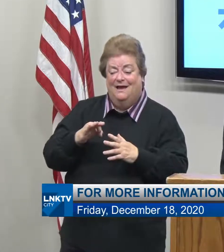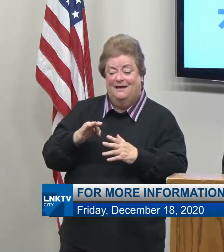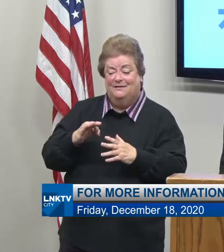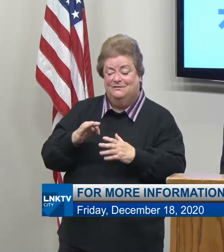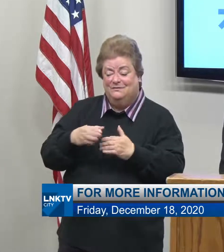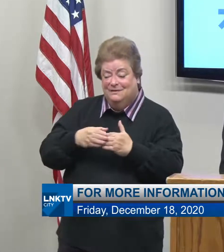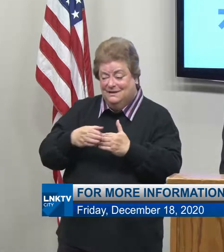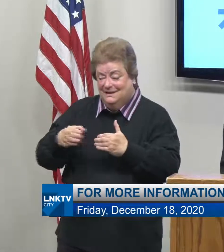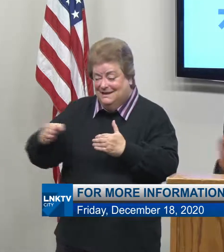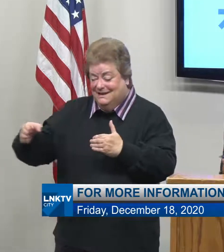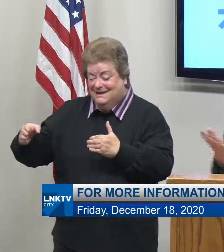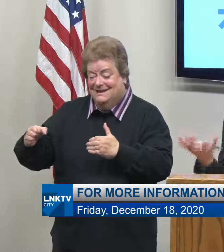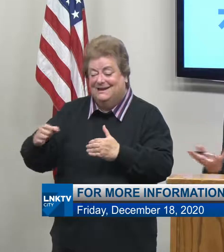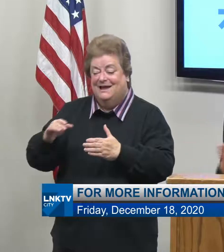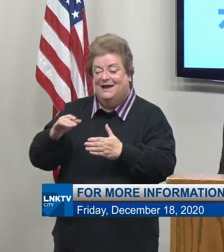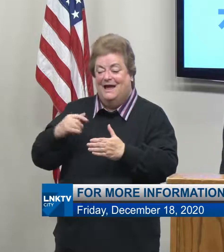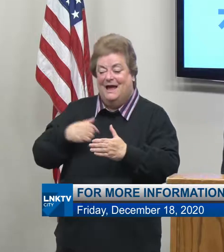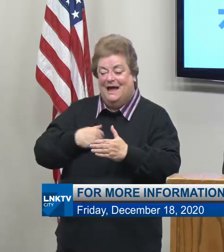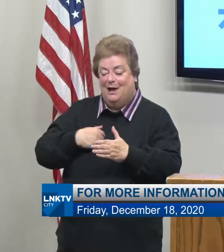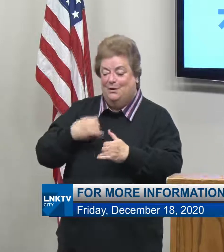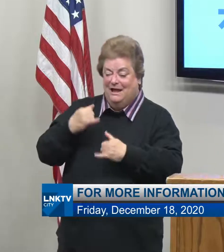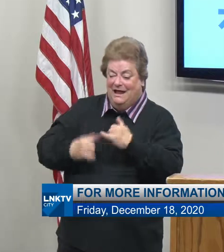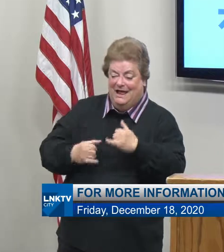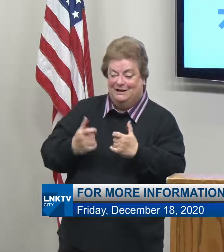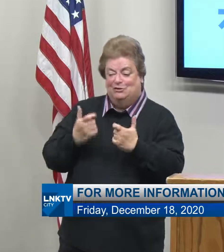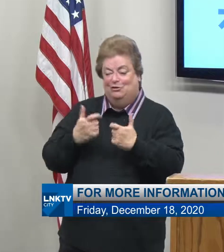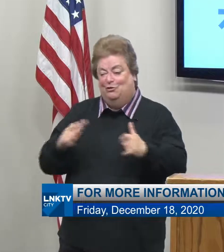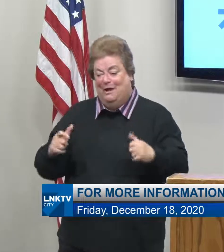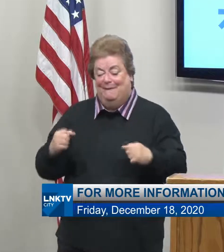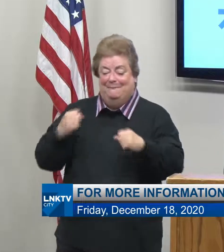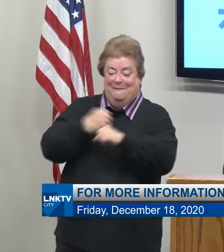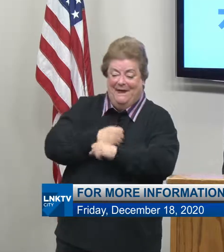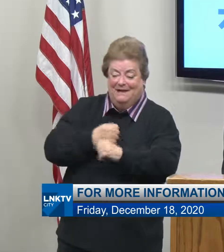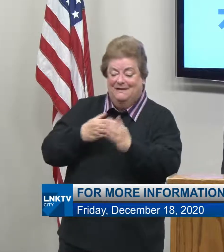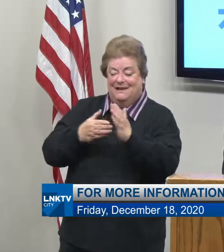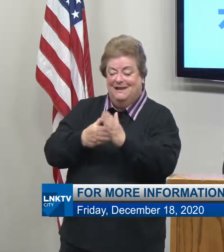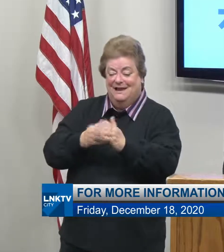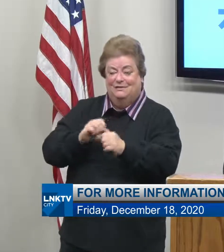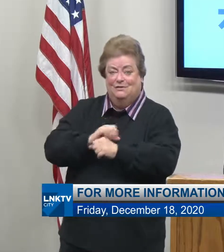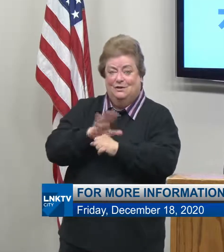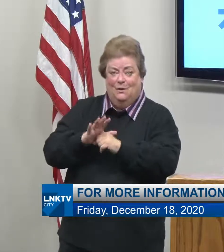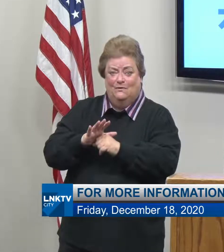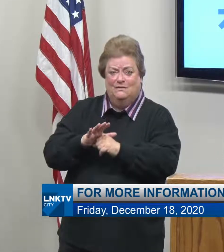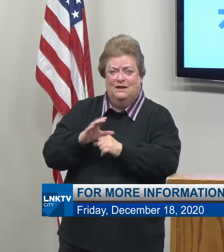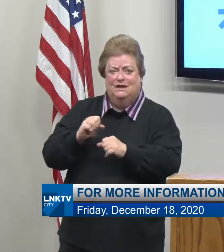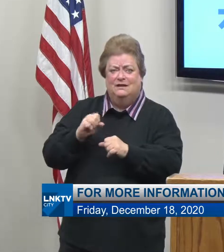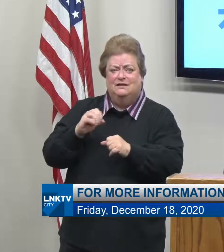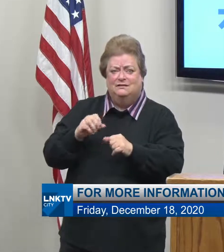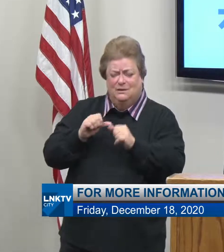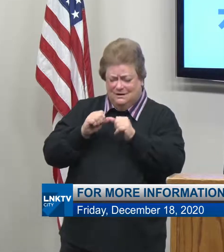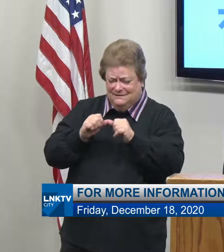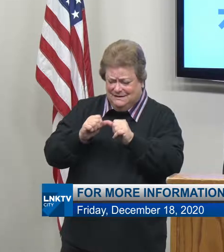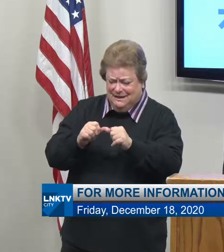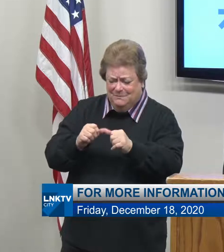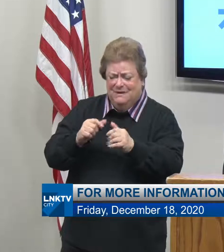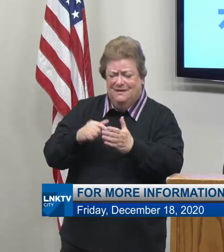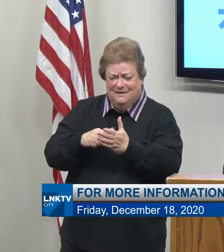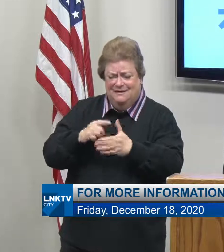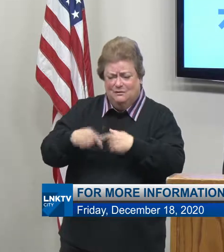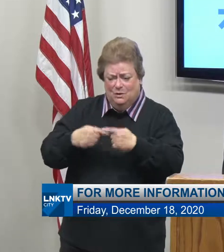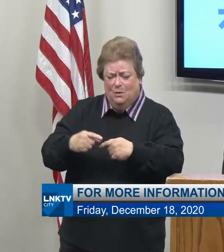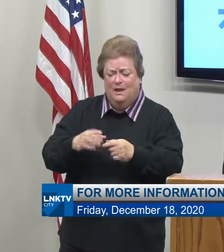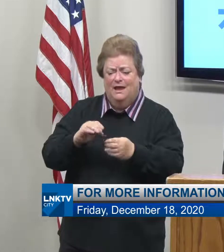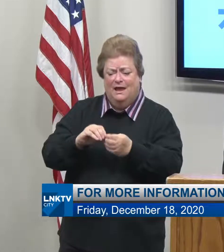what we anticipate will be our last great battle against the virus during this pandemic. So let's keep this momentum going and our rates trending